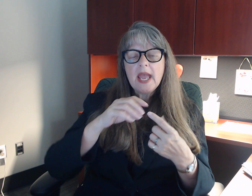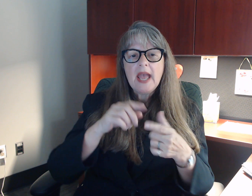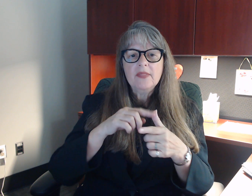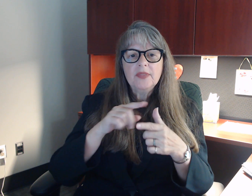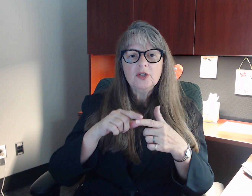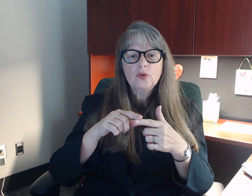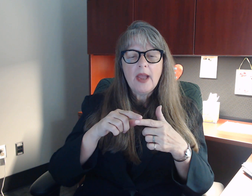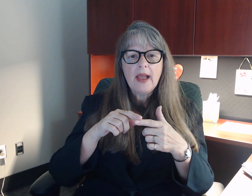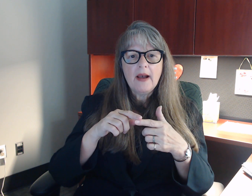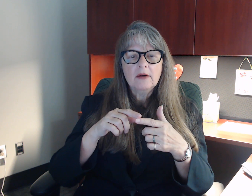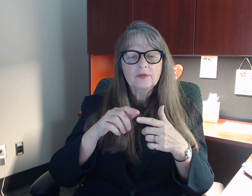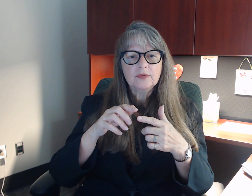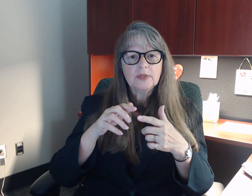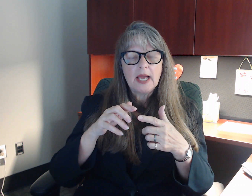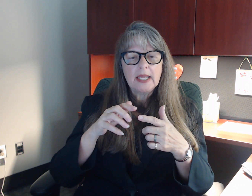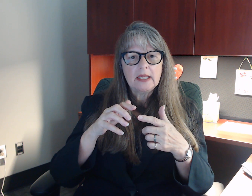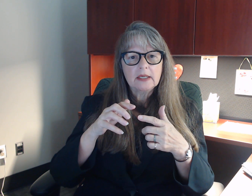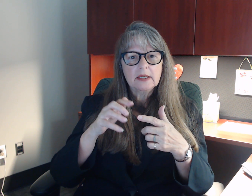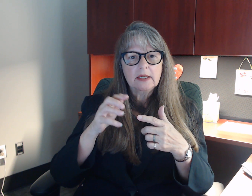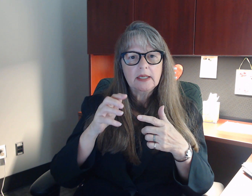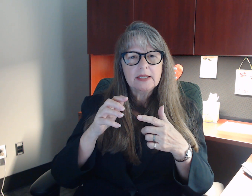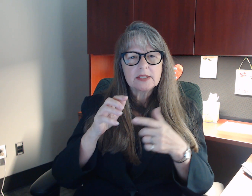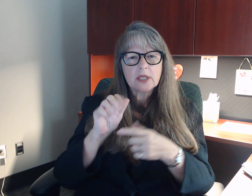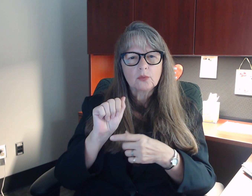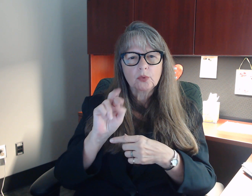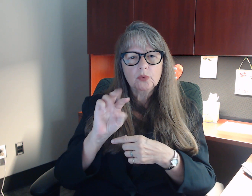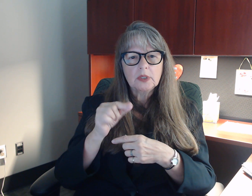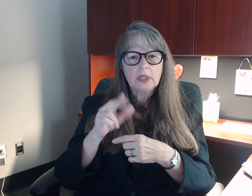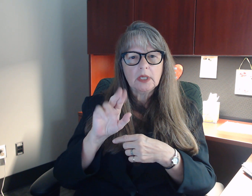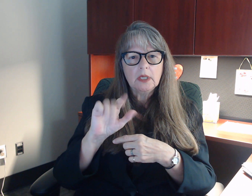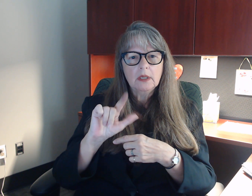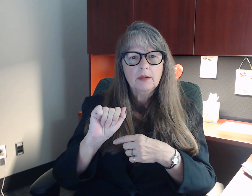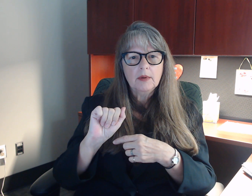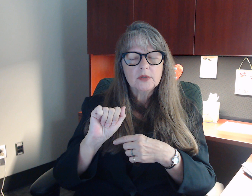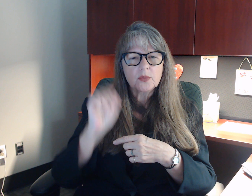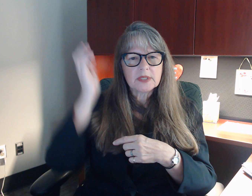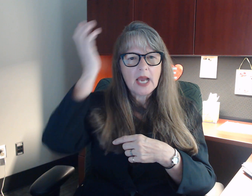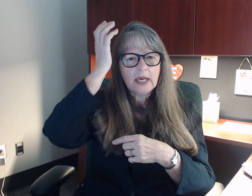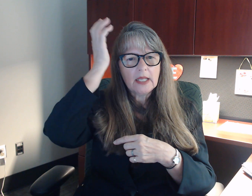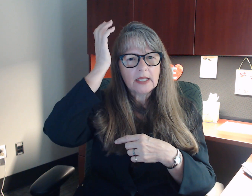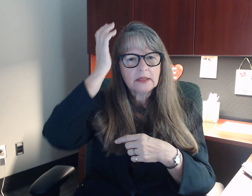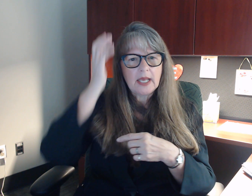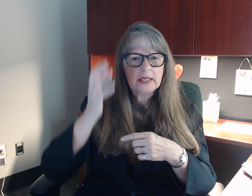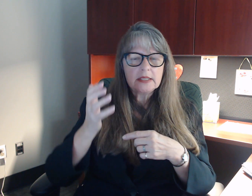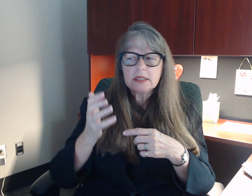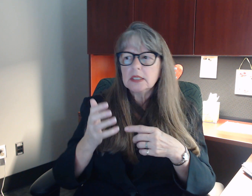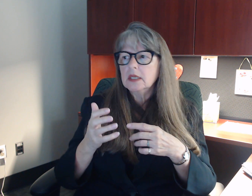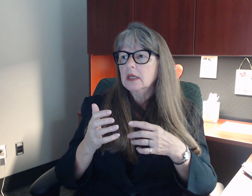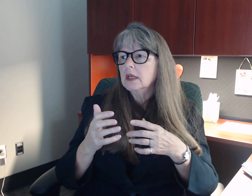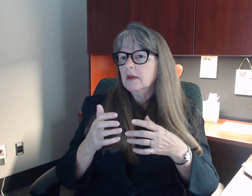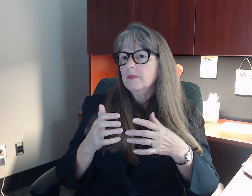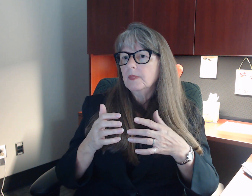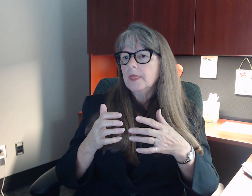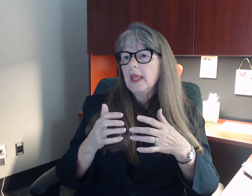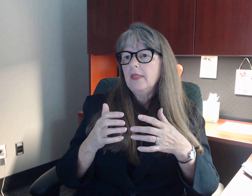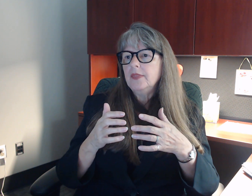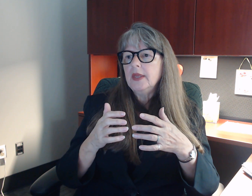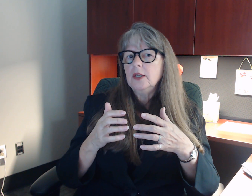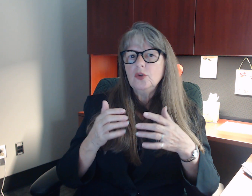and then you have like, it's arugula, so it's kind of like lettuce, and then you